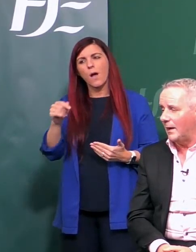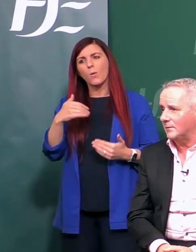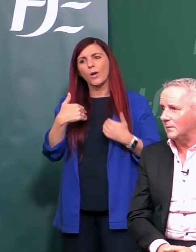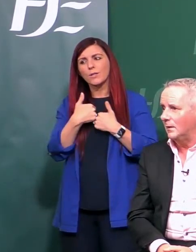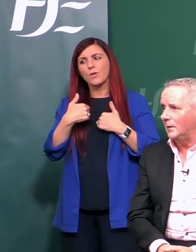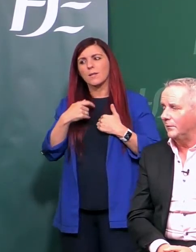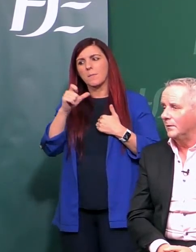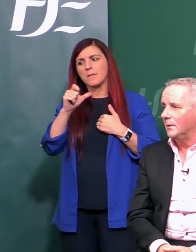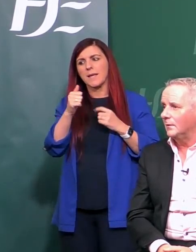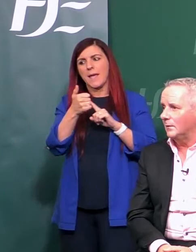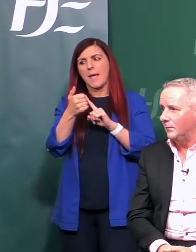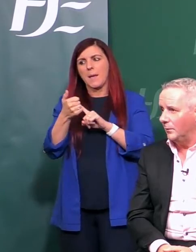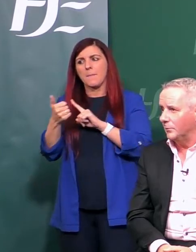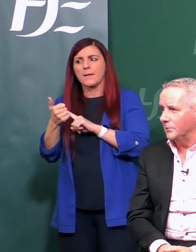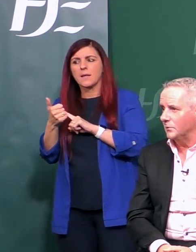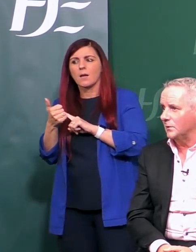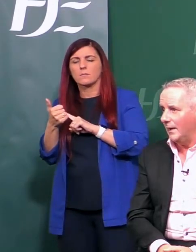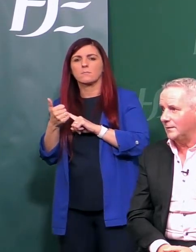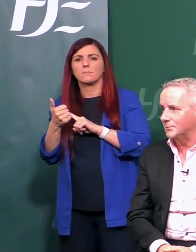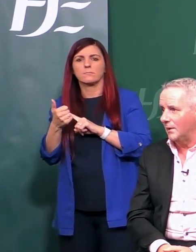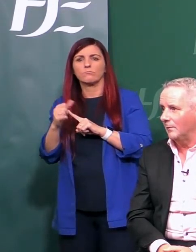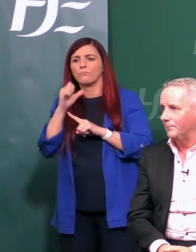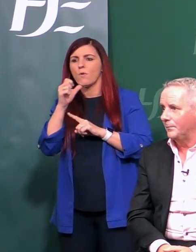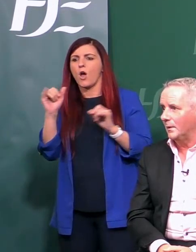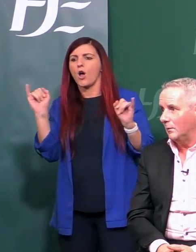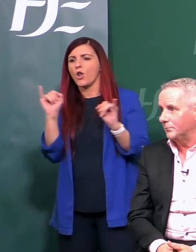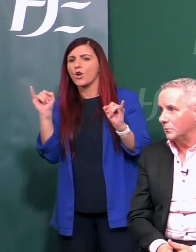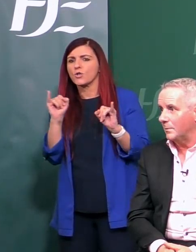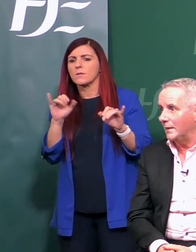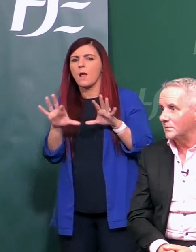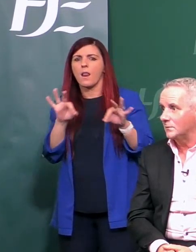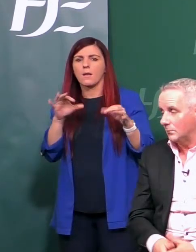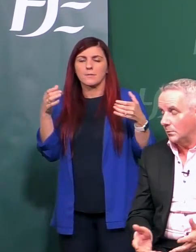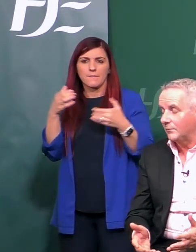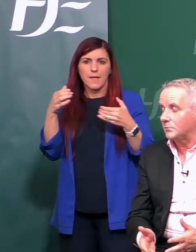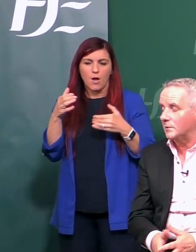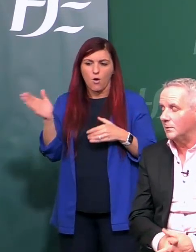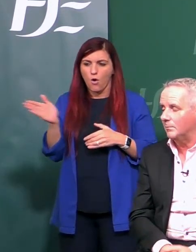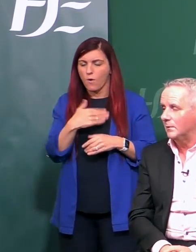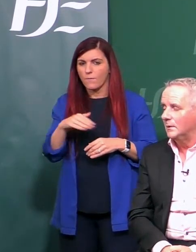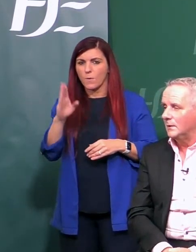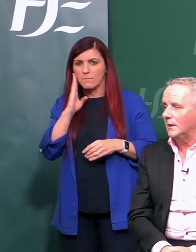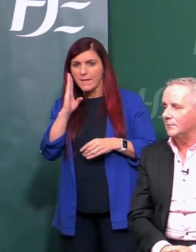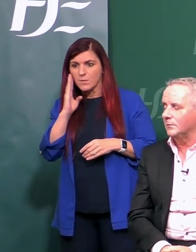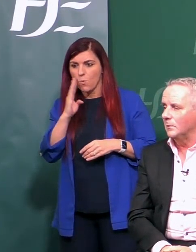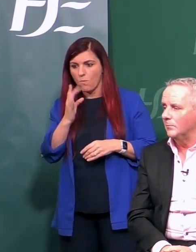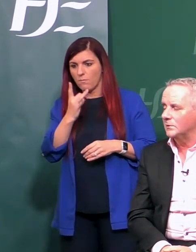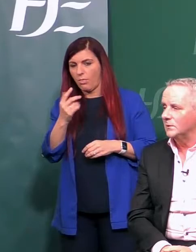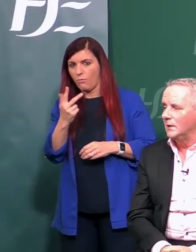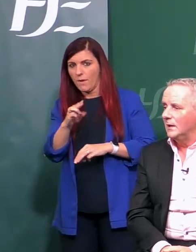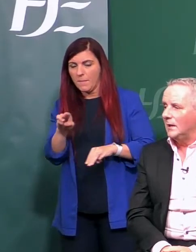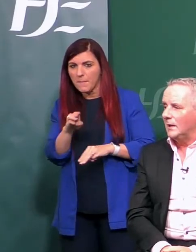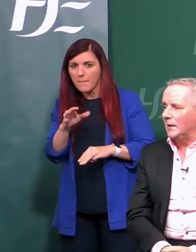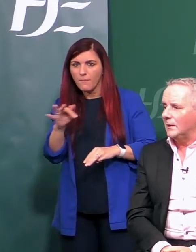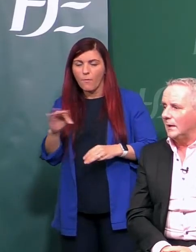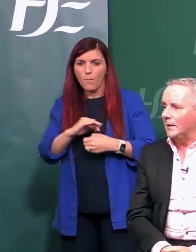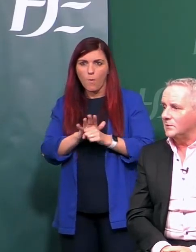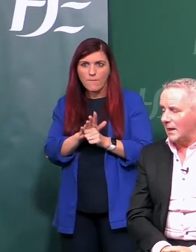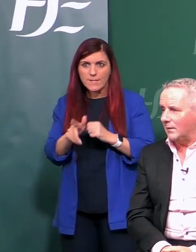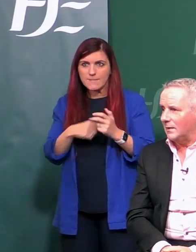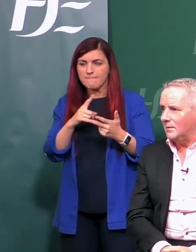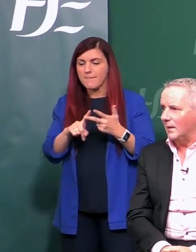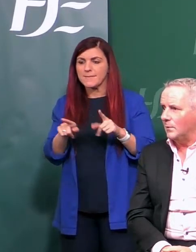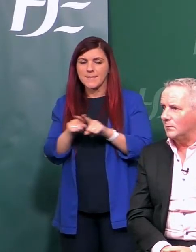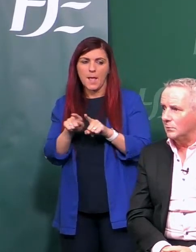it's impacting on non-urgent elective care, all of those beds who we have to treat people for COVID.